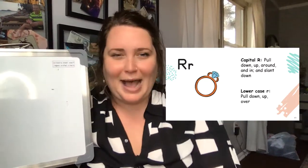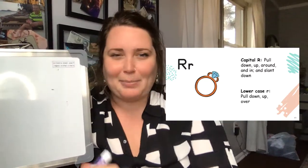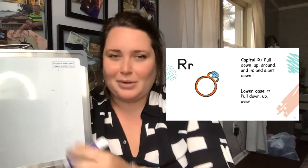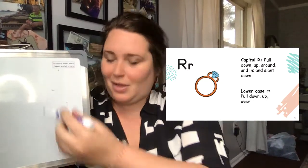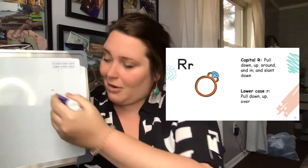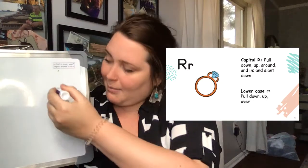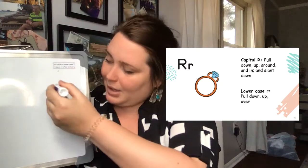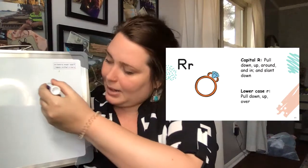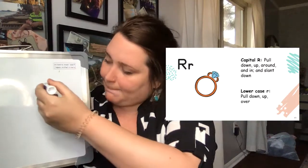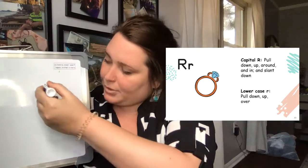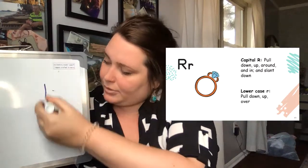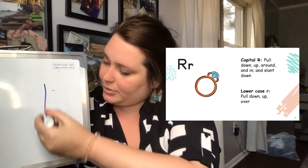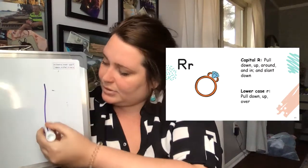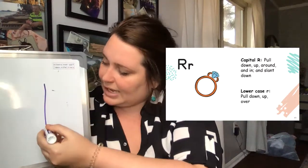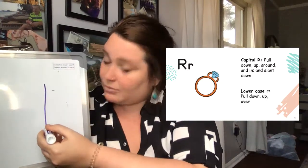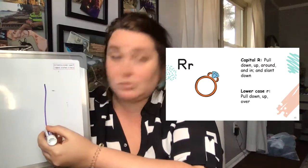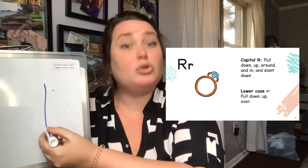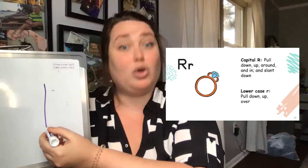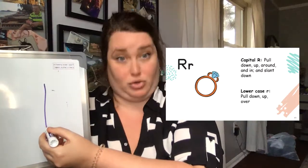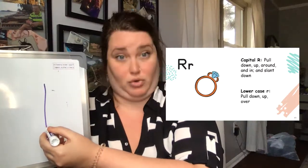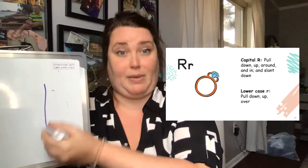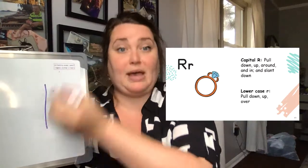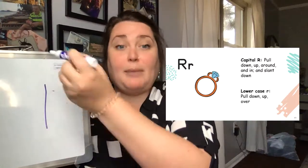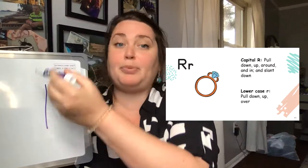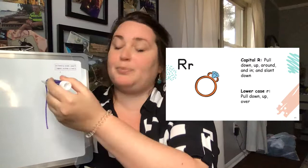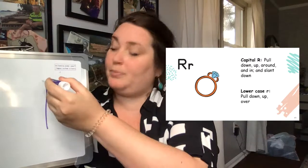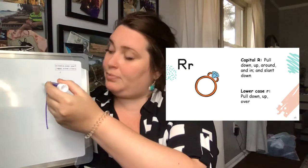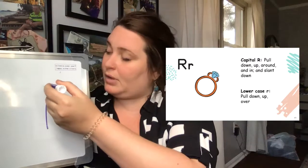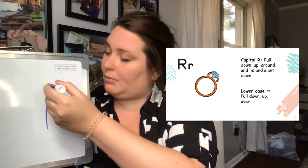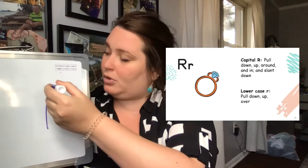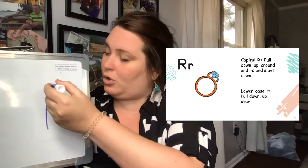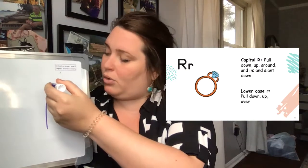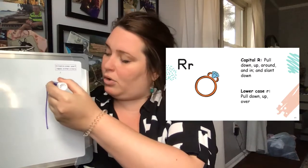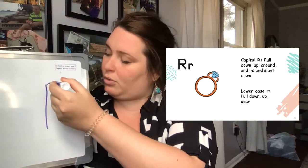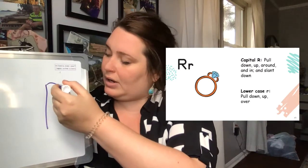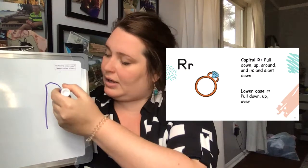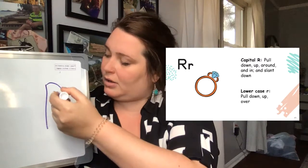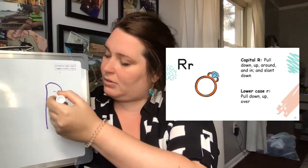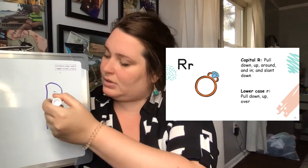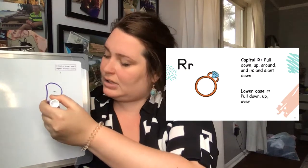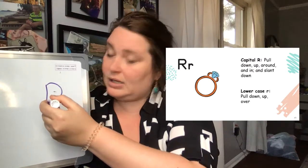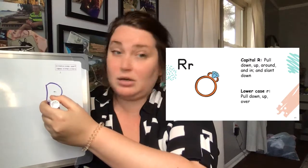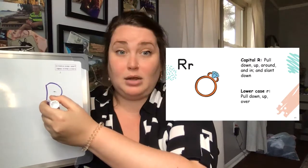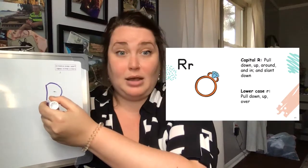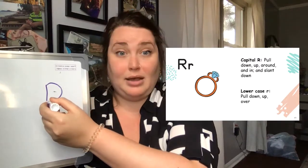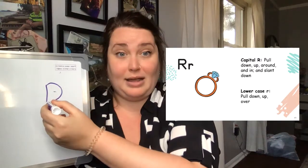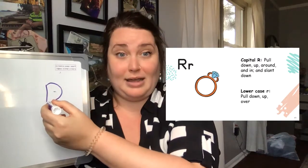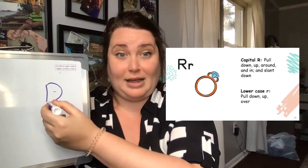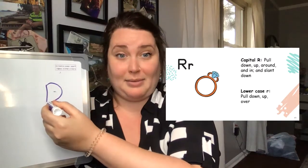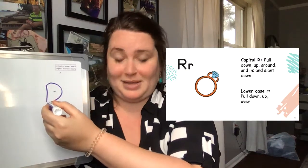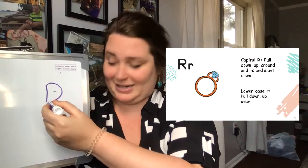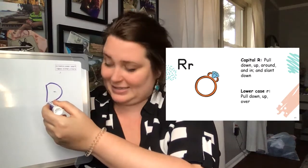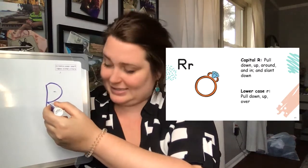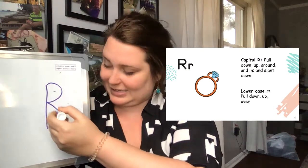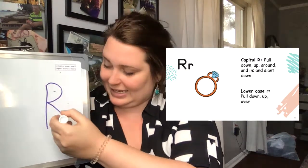capital R, I'm gonna pull down, go back up, I'm gonna go around and in, and I'm gonna slant